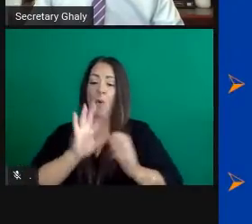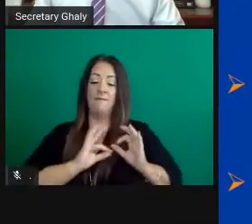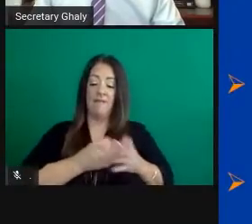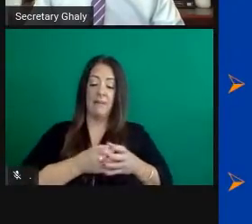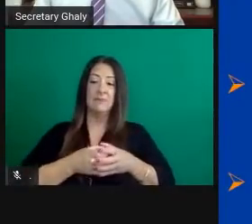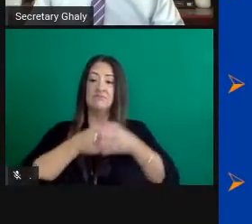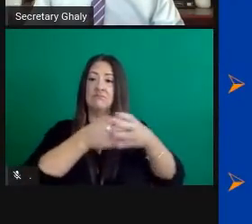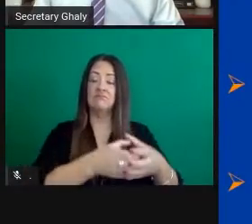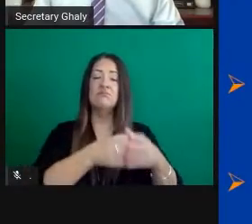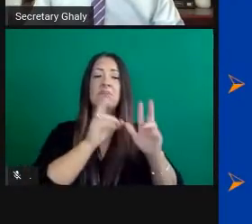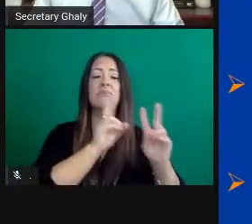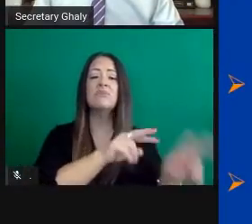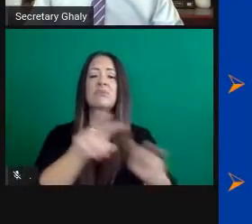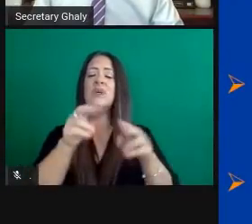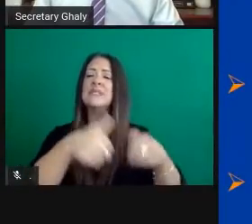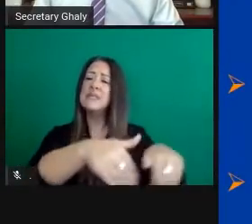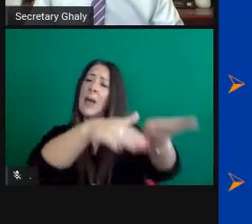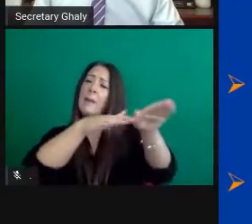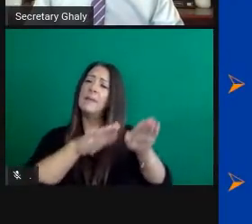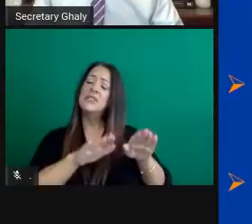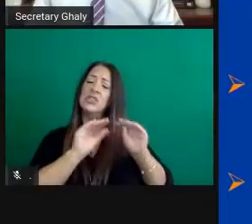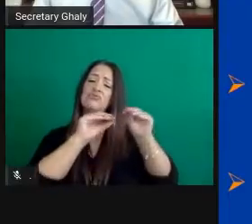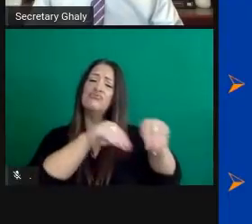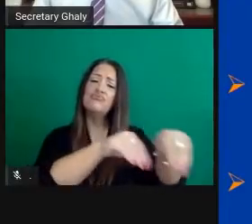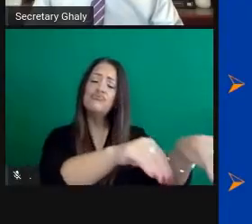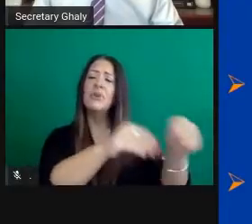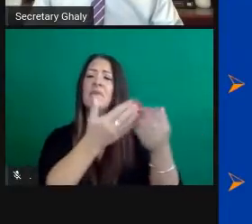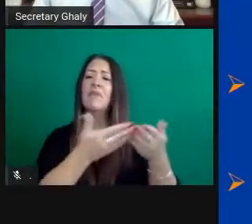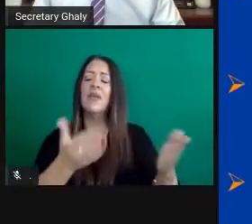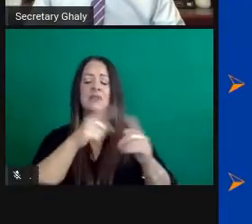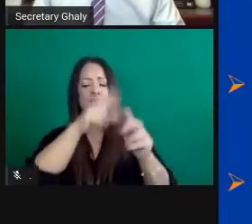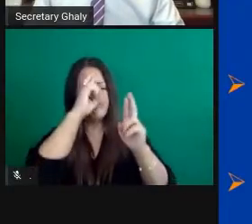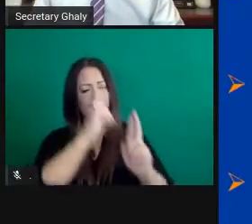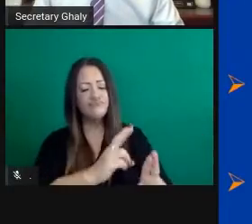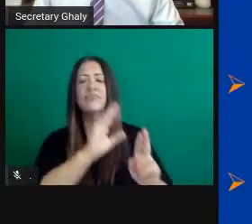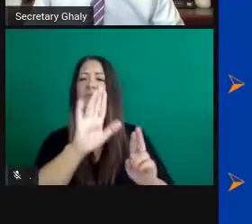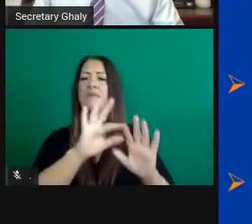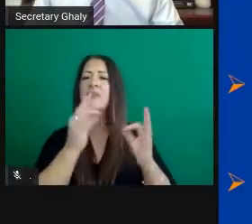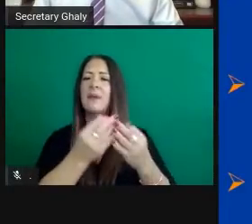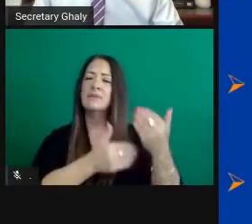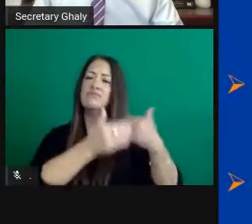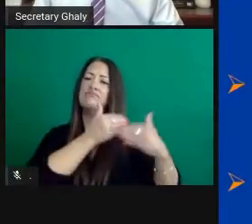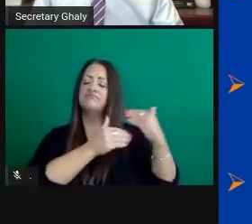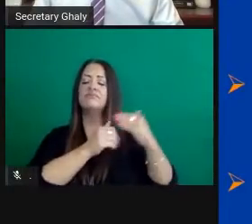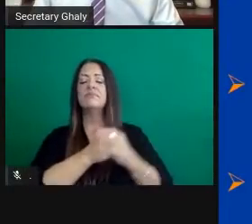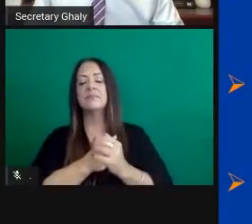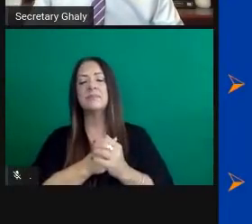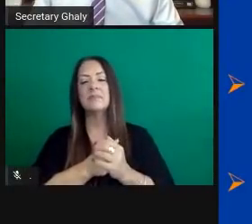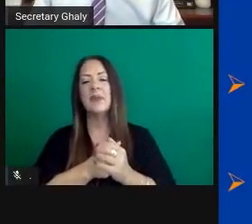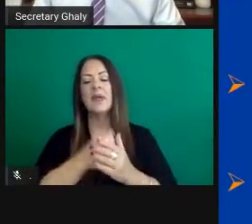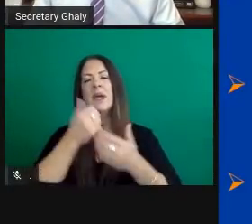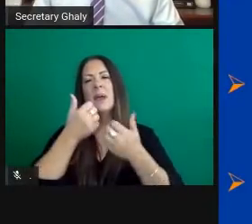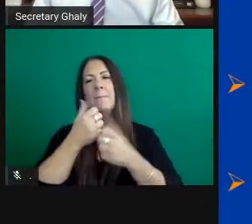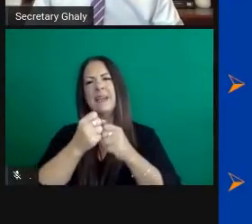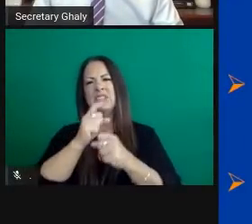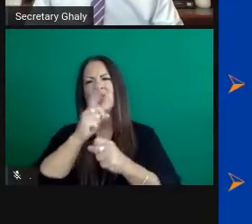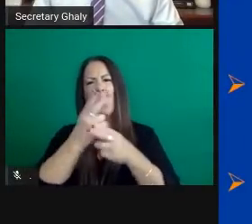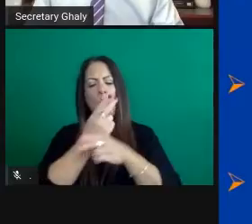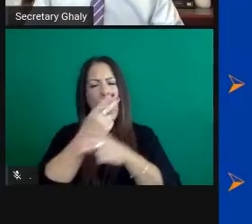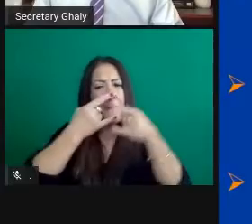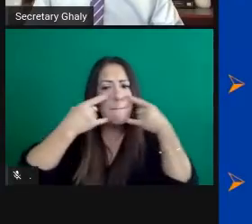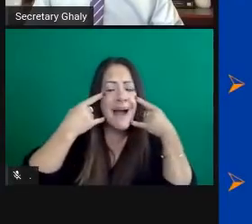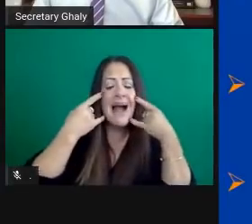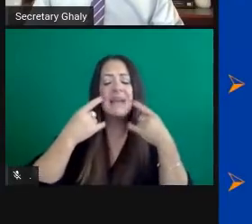with, wearing your mask, practicing good physical distancing, and making sure that you're not mixing with others who happen to